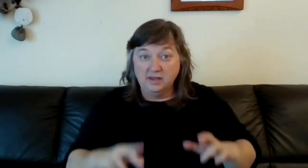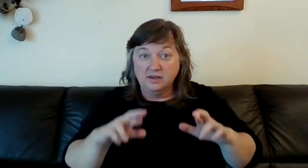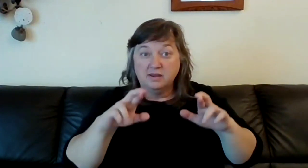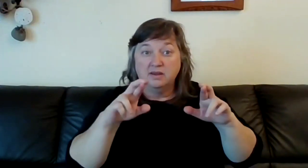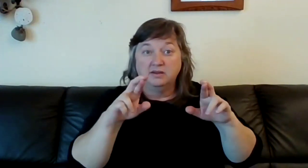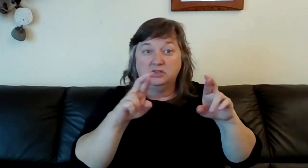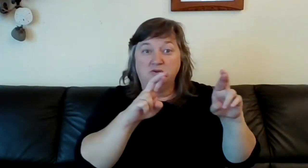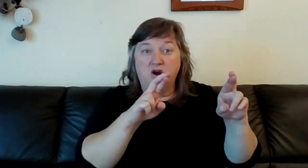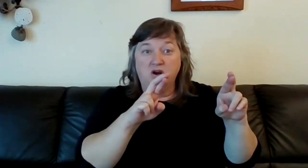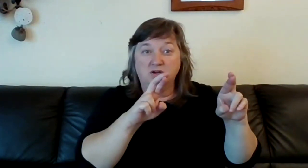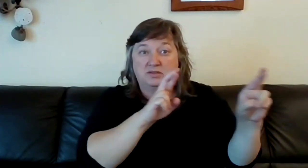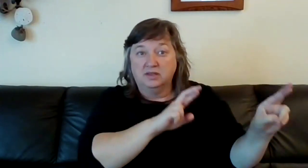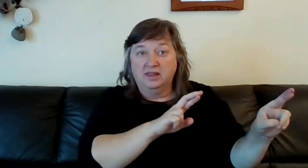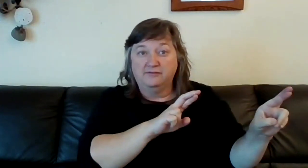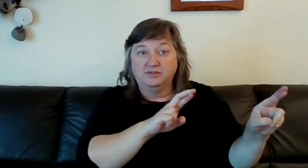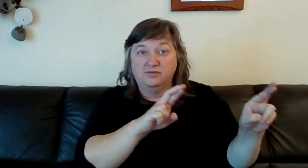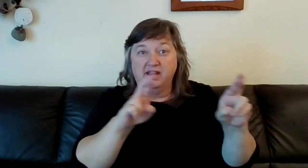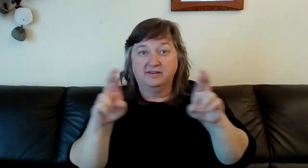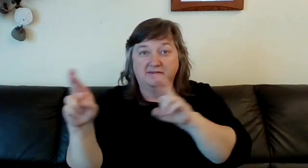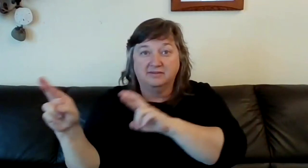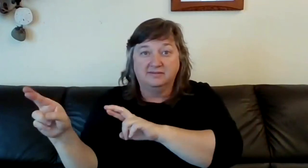Ready? 2 R's, left to right.